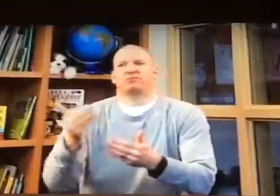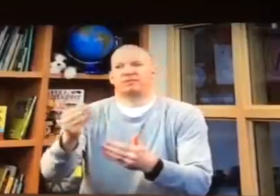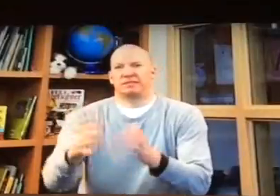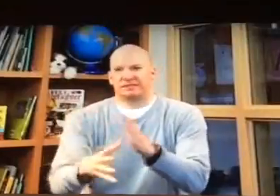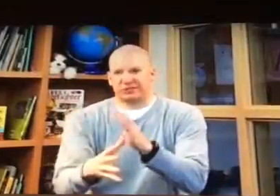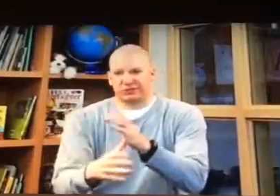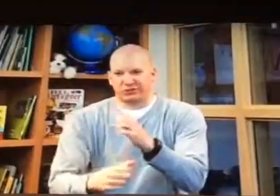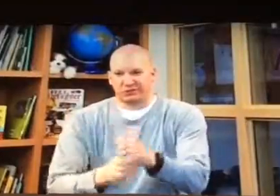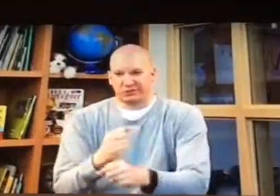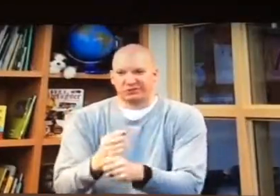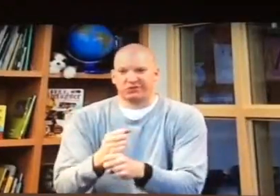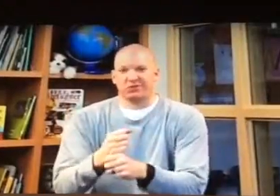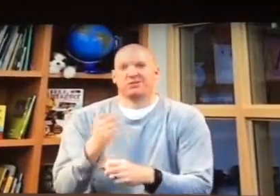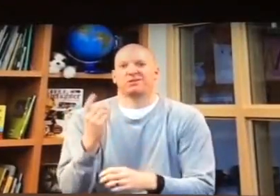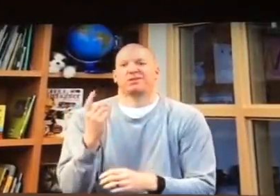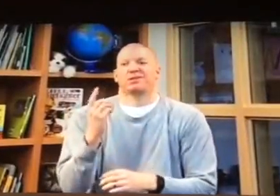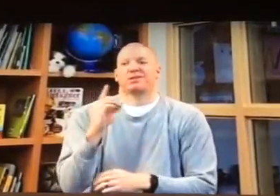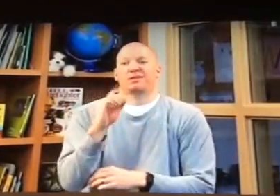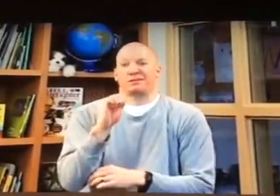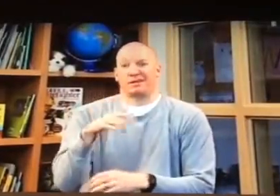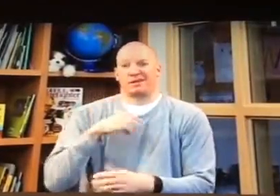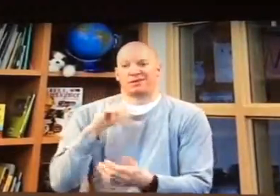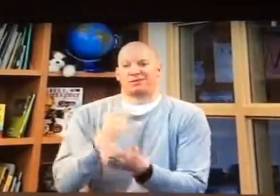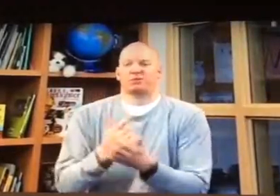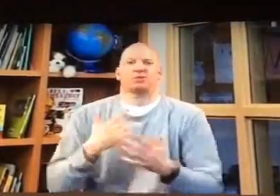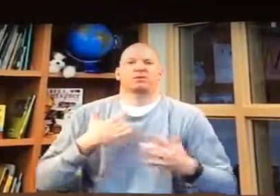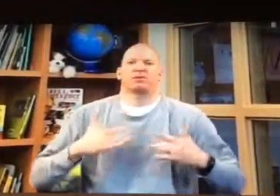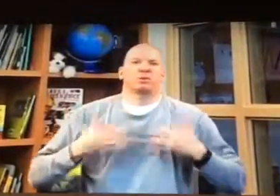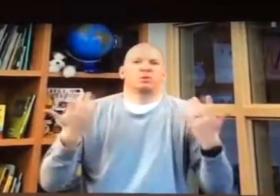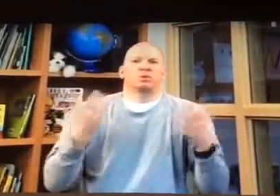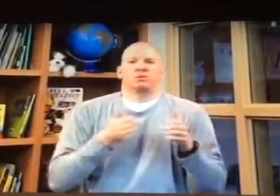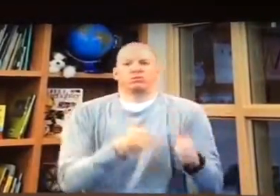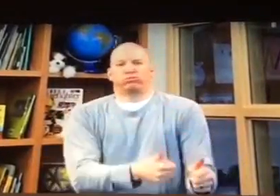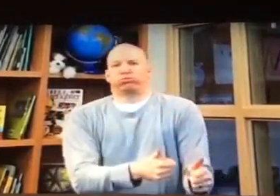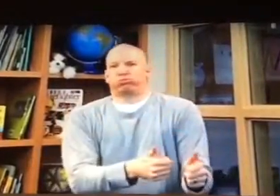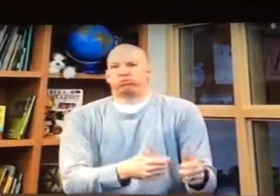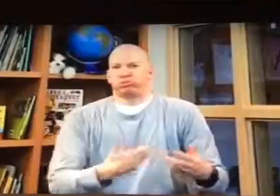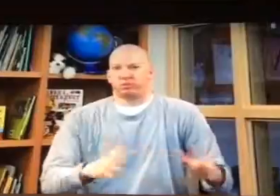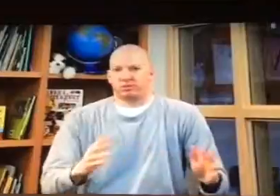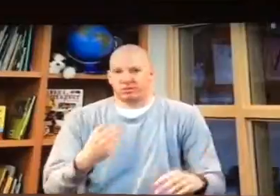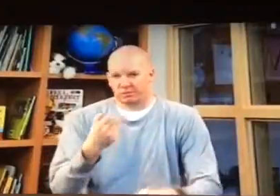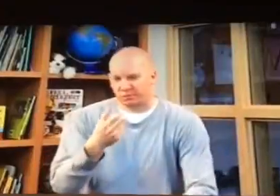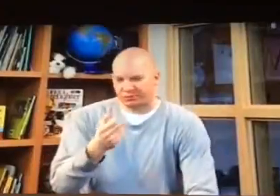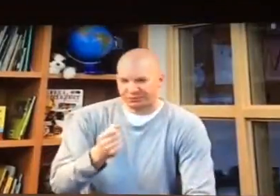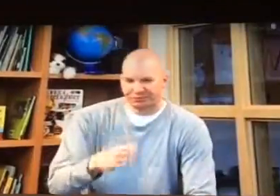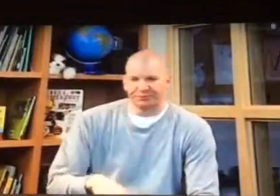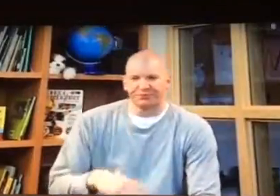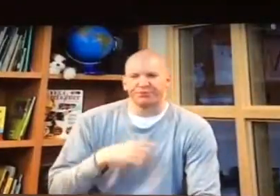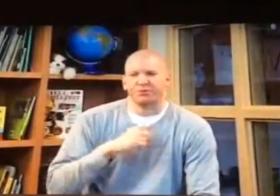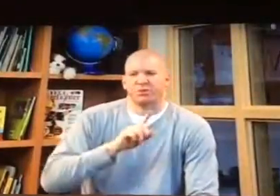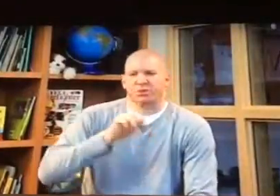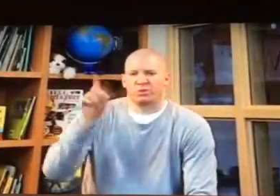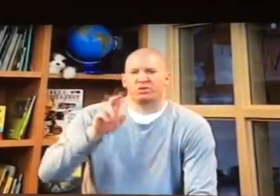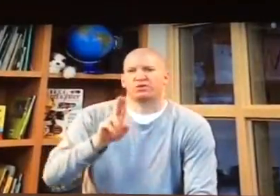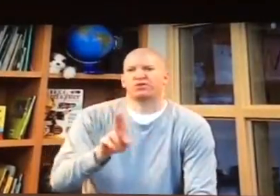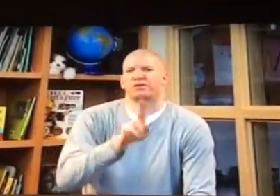to graduating. Next year was my senior year. Oh man, I was just so relieved and ready to be done with